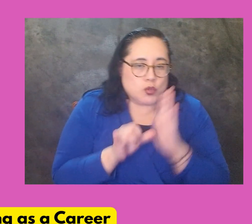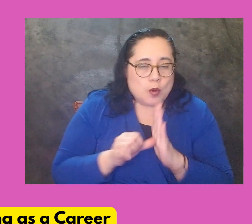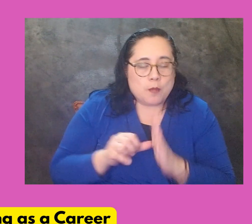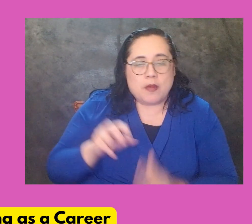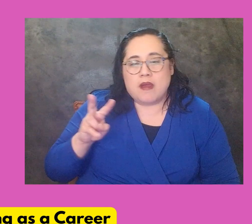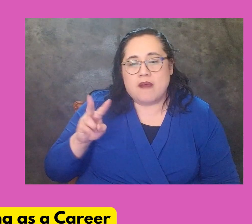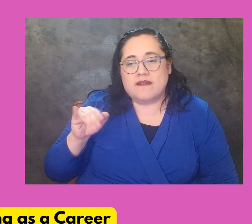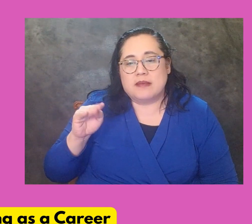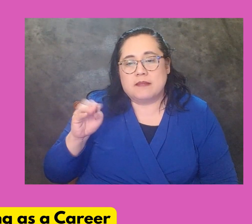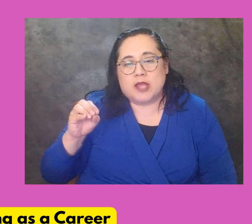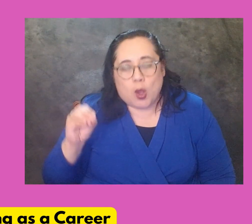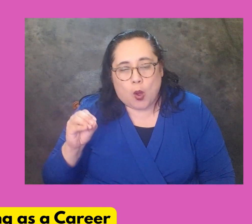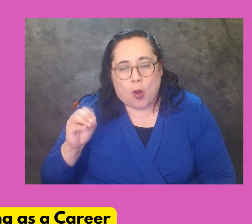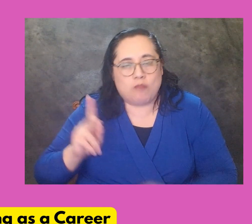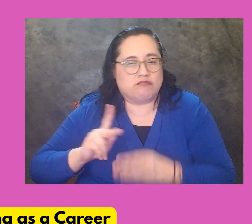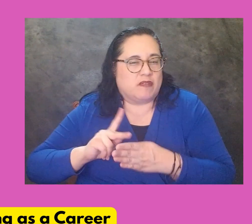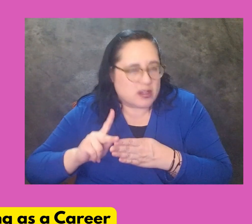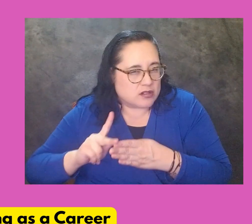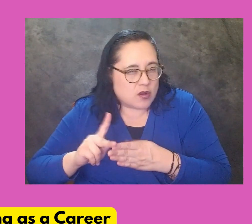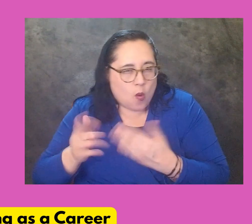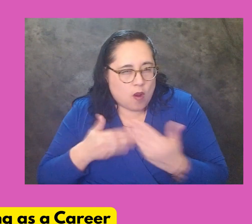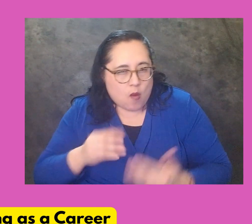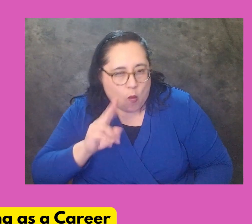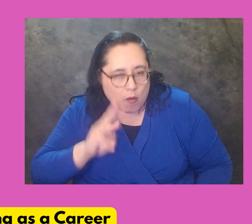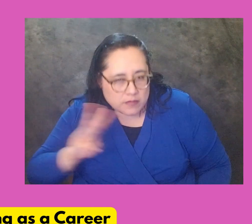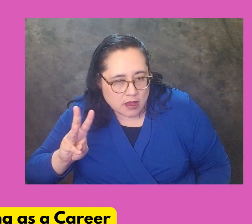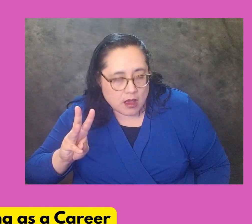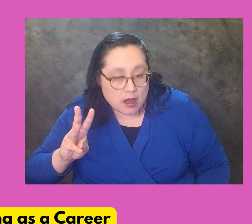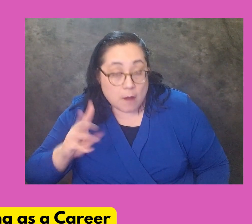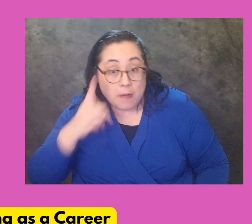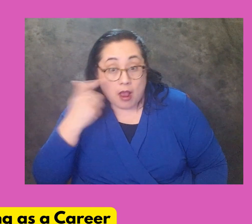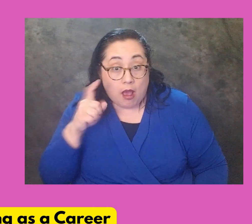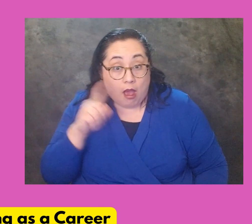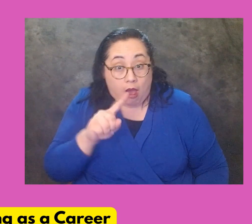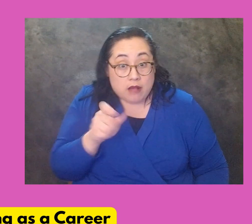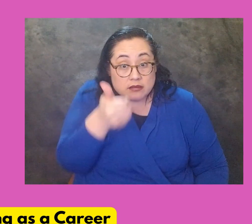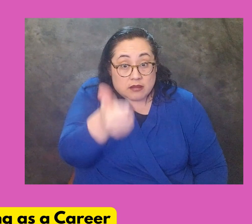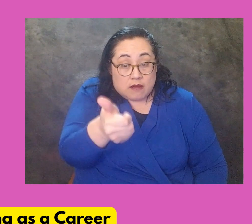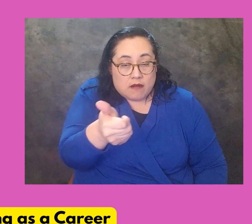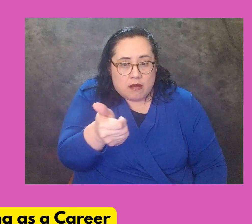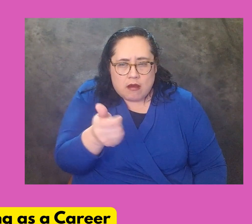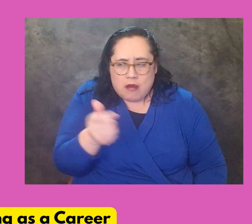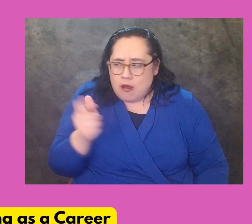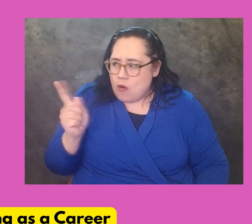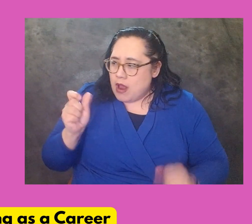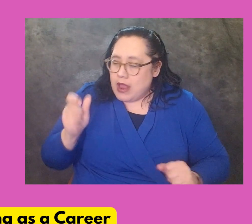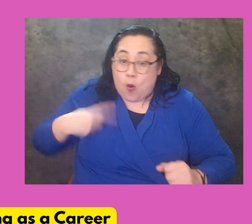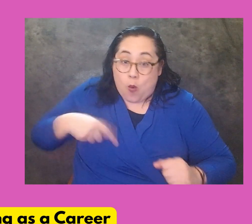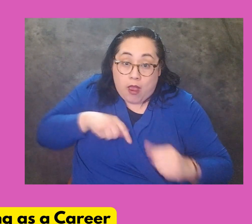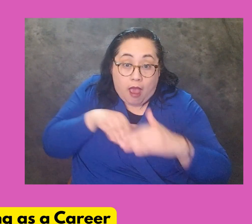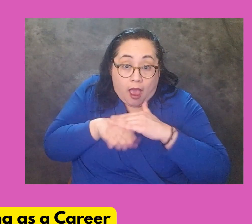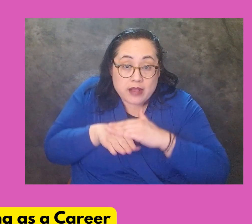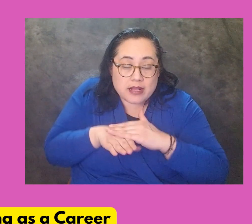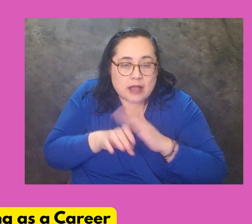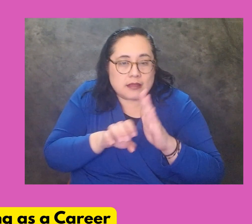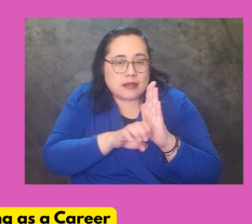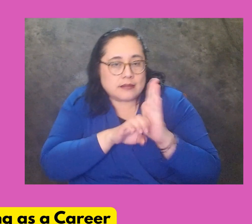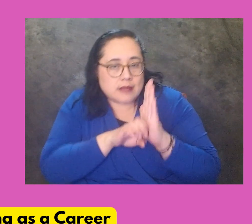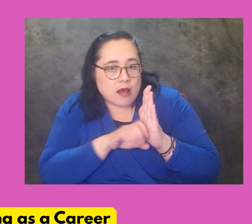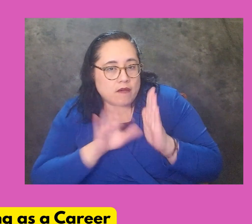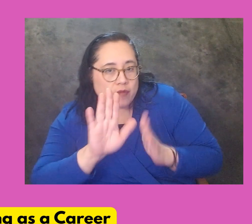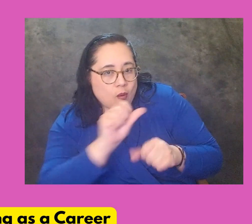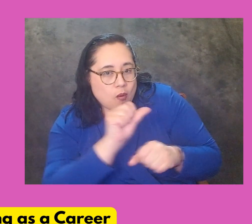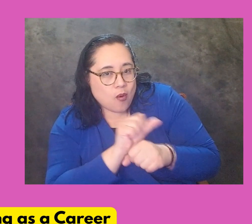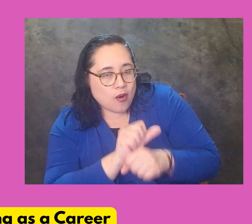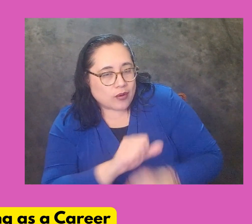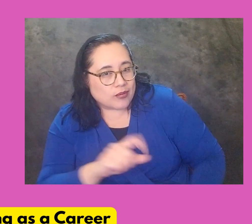It could be on YouTube or Vimeo, anything kind of website that you can post professional content where we can access